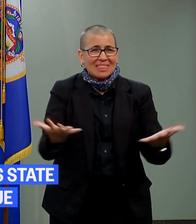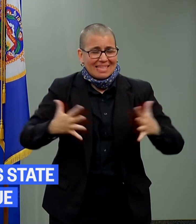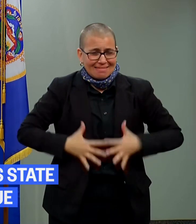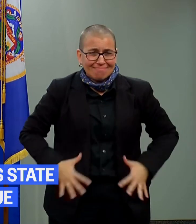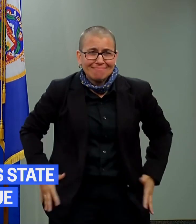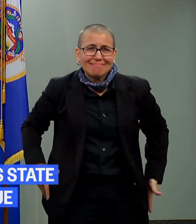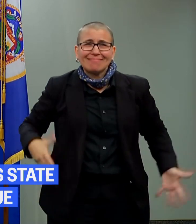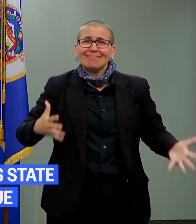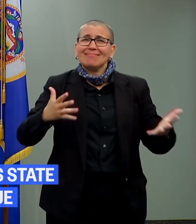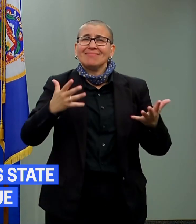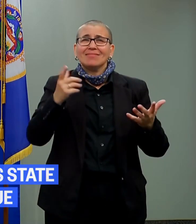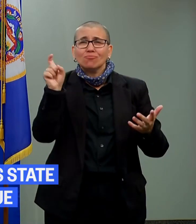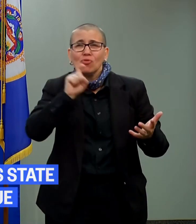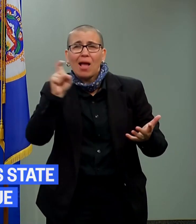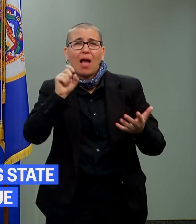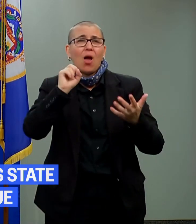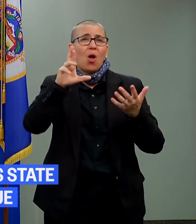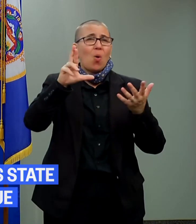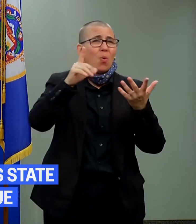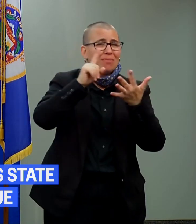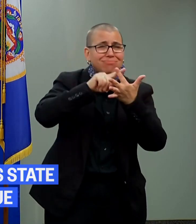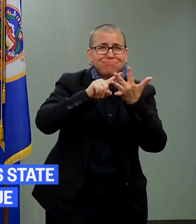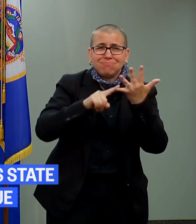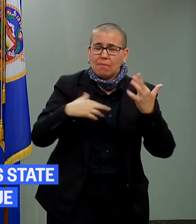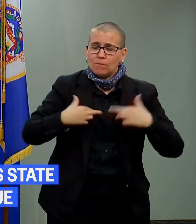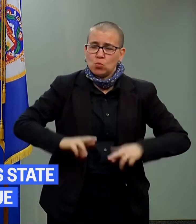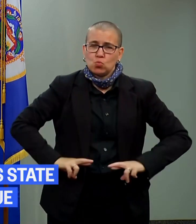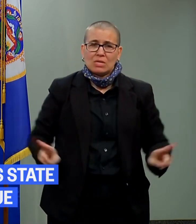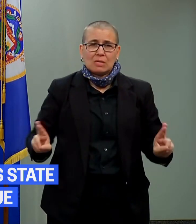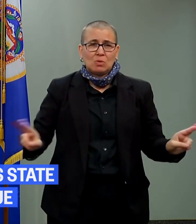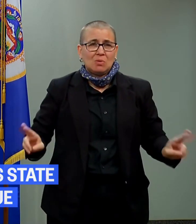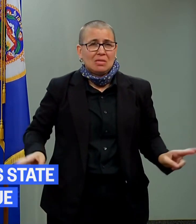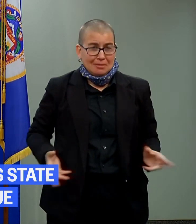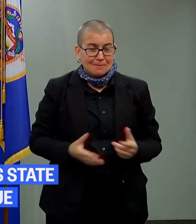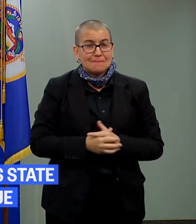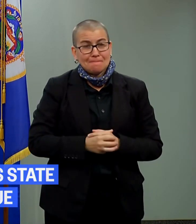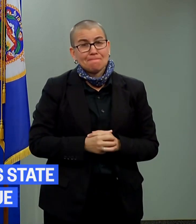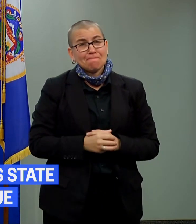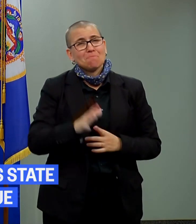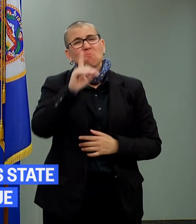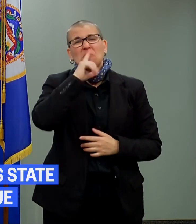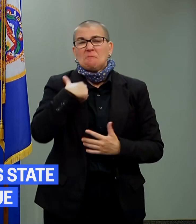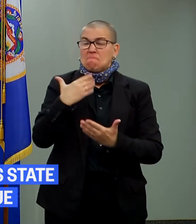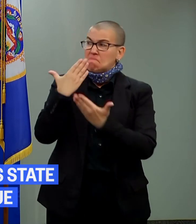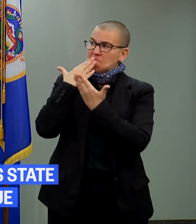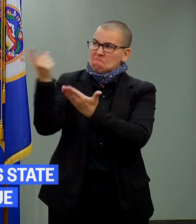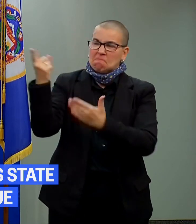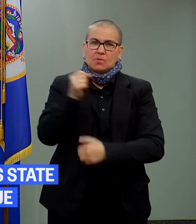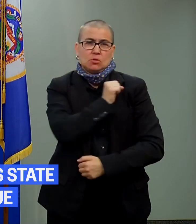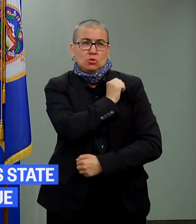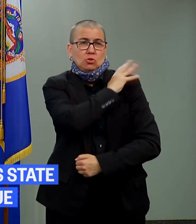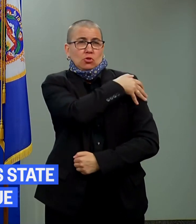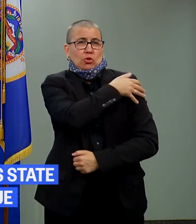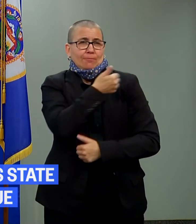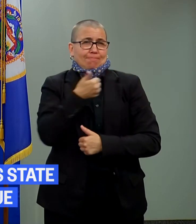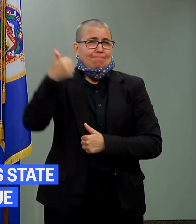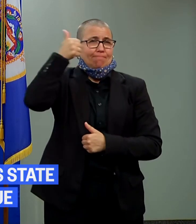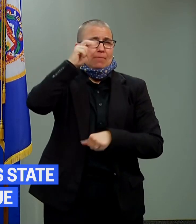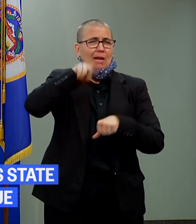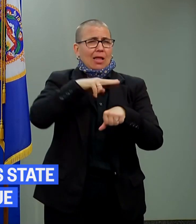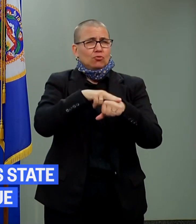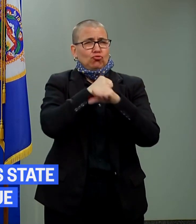And then I am so terribly grateful for General Jensen's folks, because they then anchored